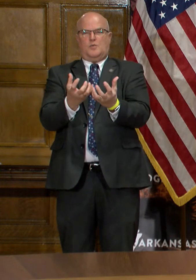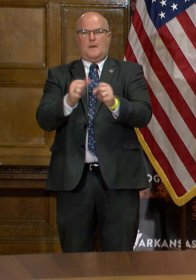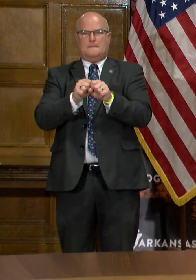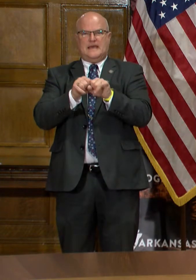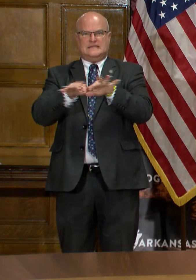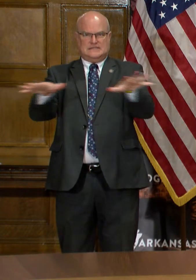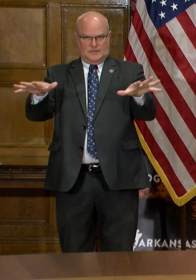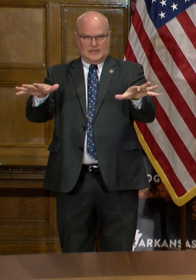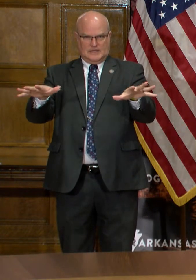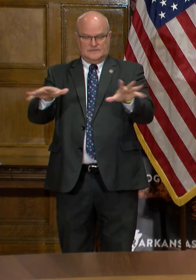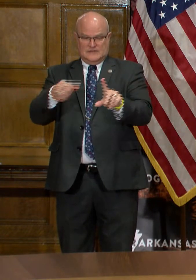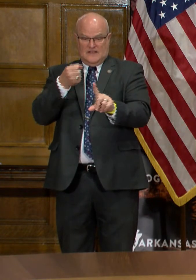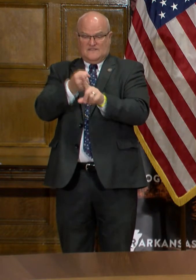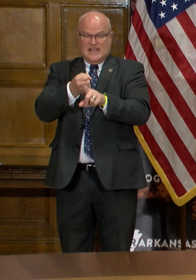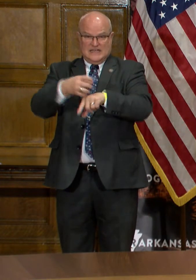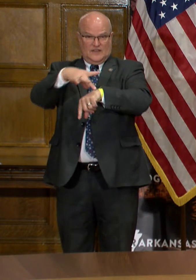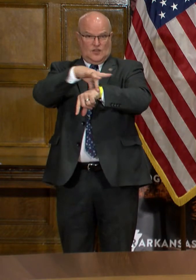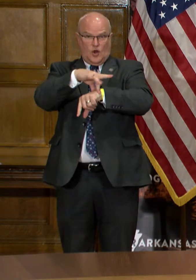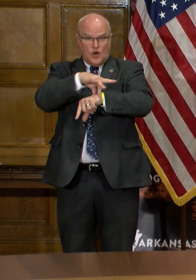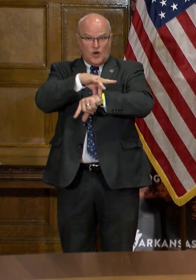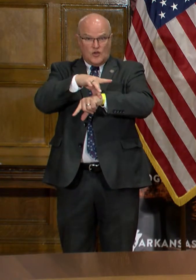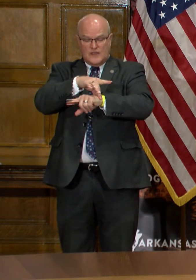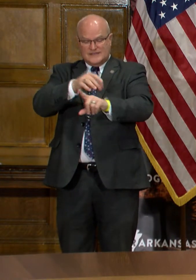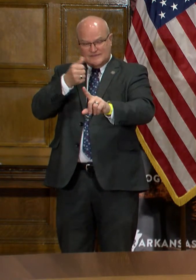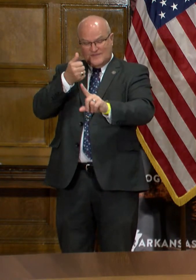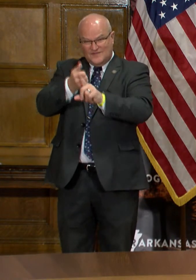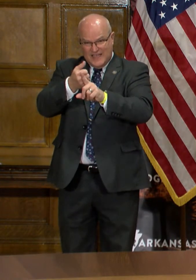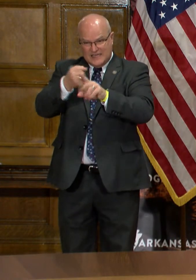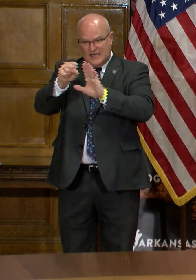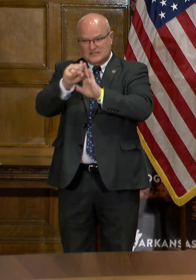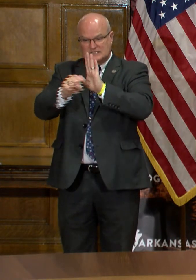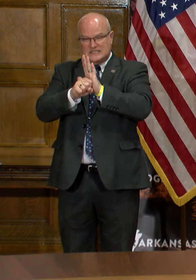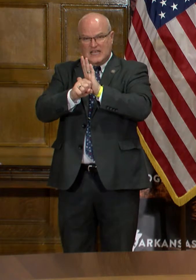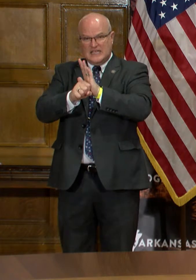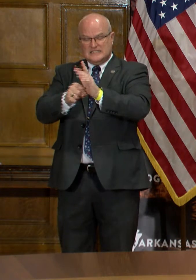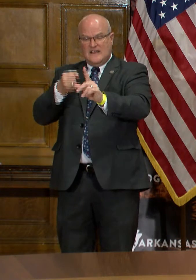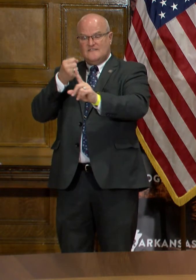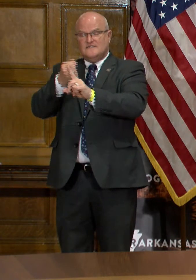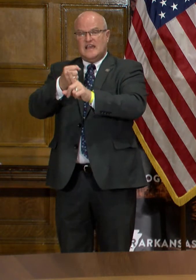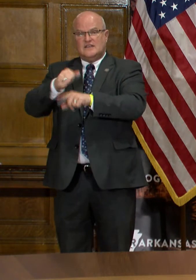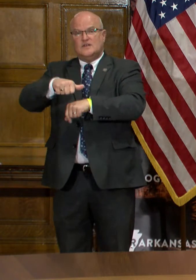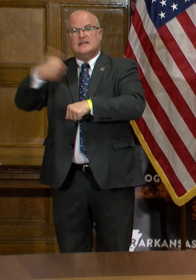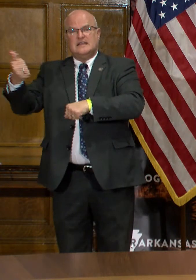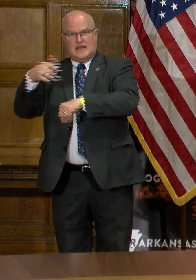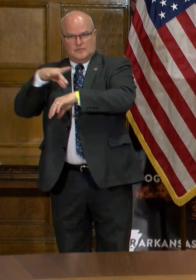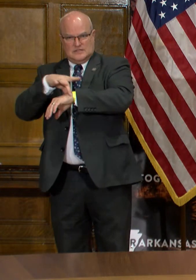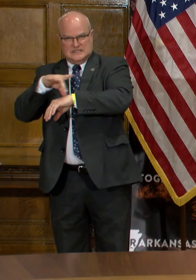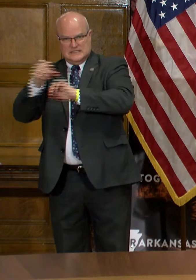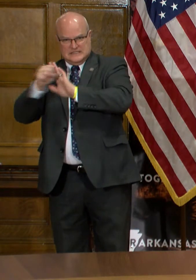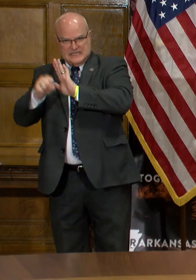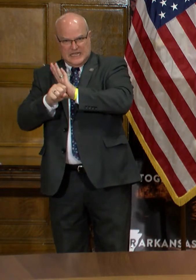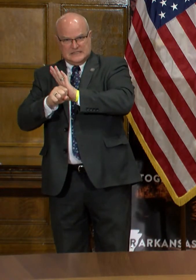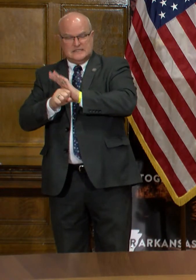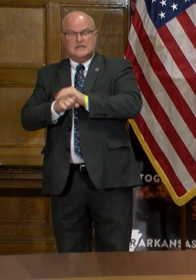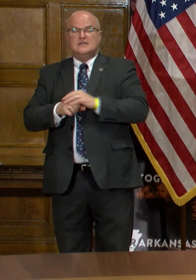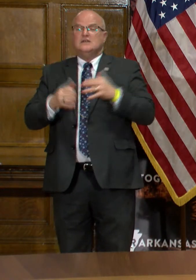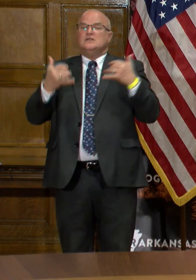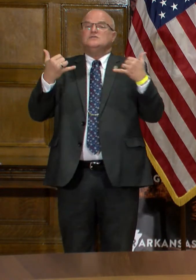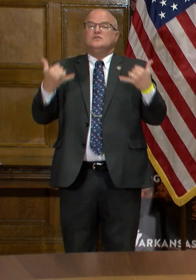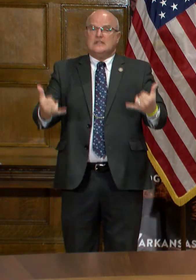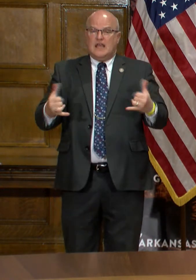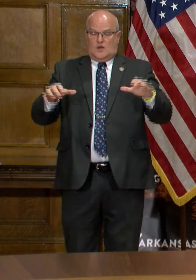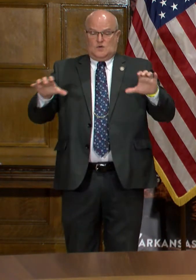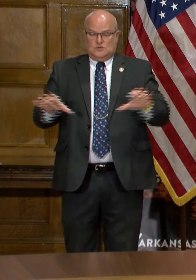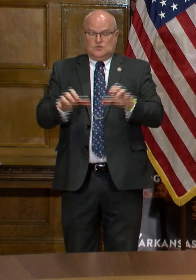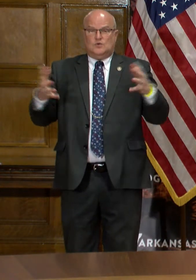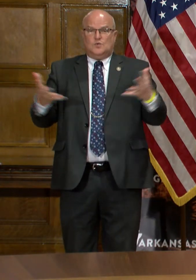is affecting the earth. It is also affecting our states. It's affecting neighboring states. And so what we need to do is to make sure we're doing all